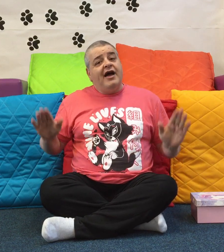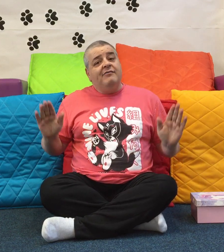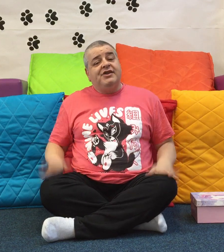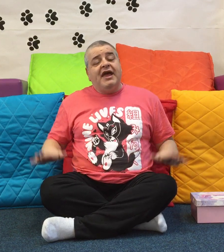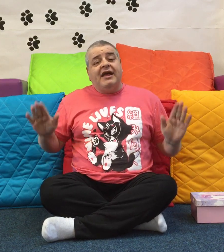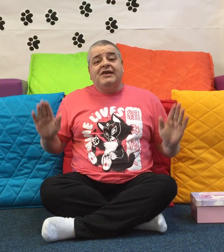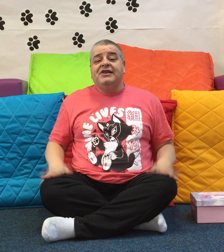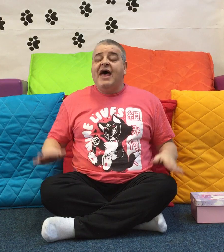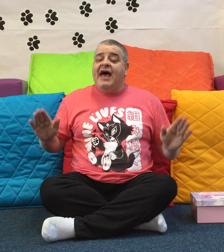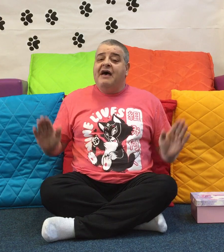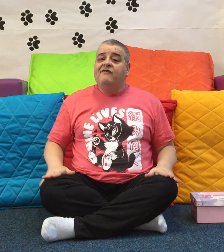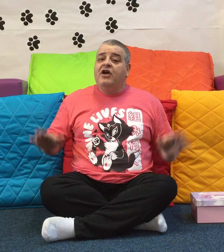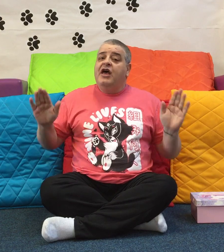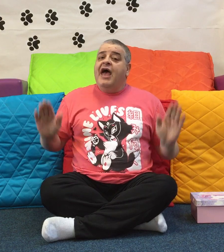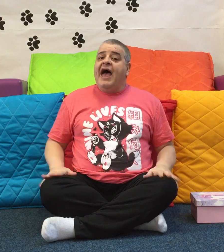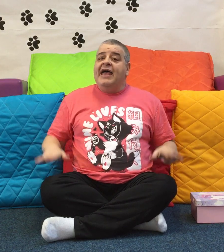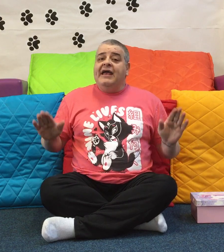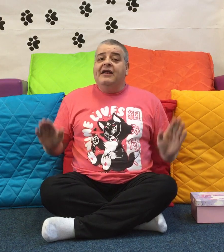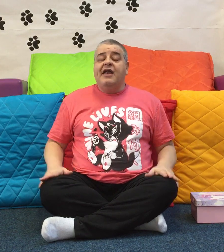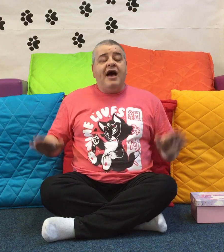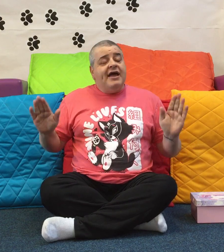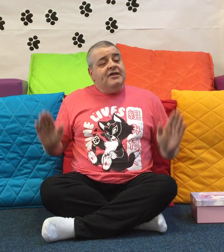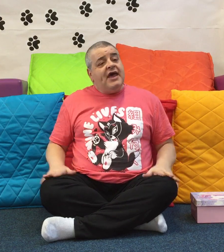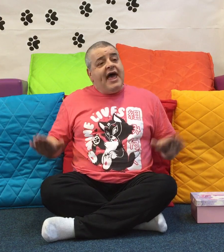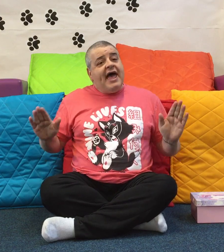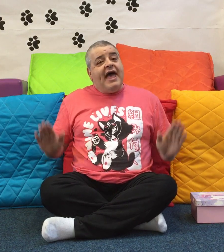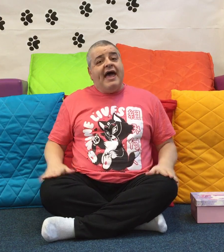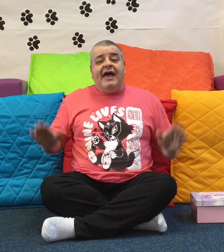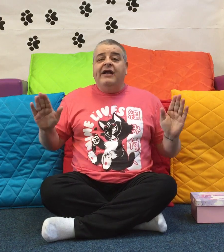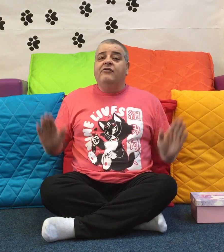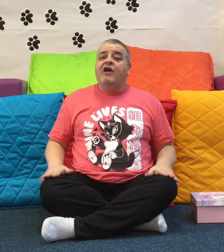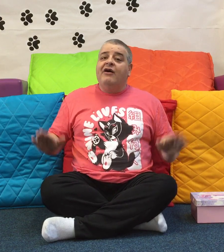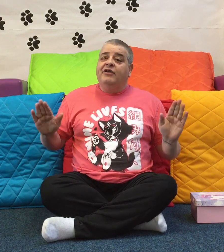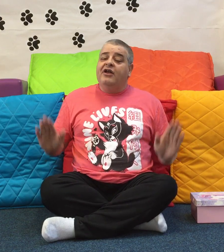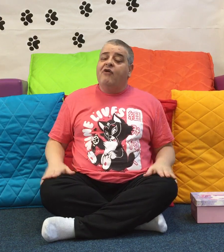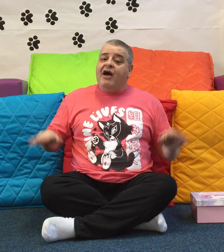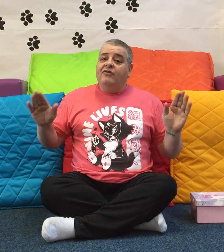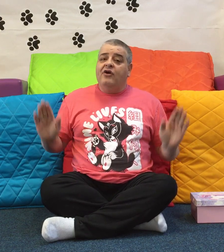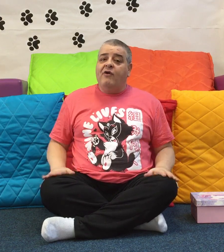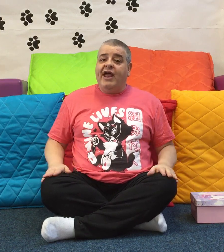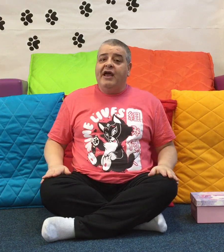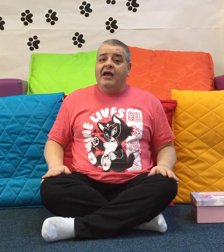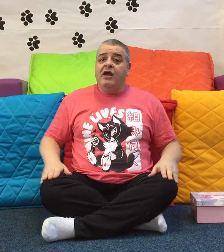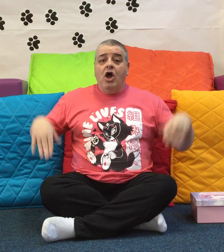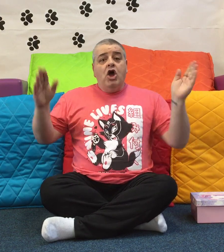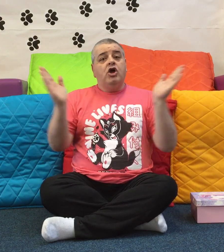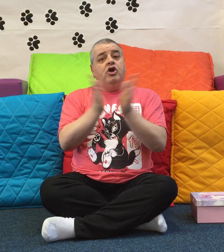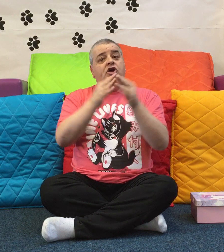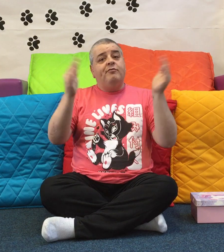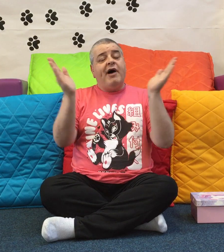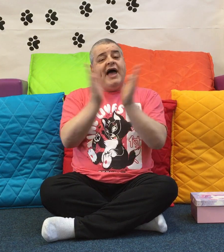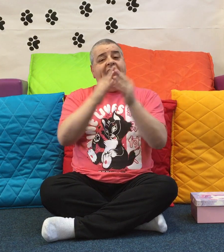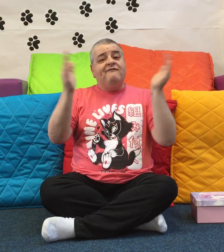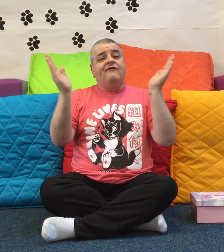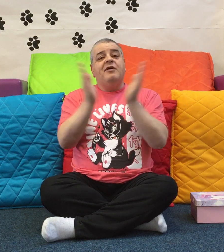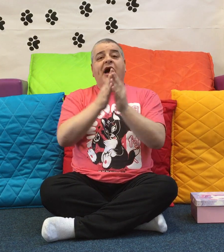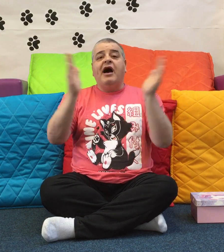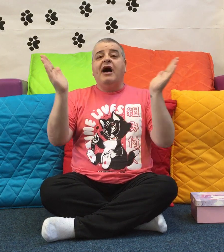five, six, seven, eight, nine, ten, round and round the ring. Goodbye,